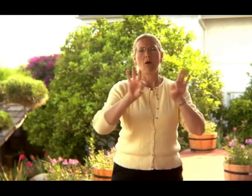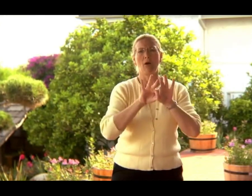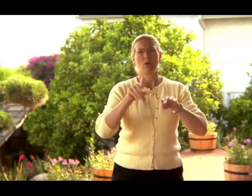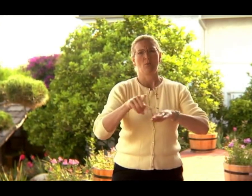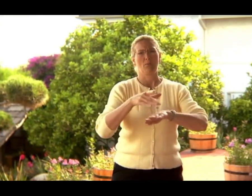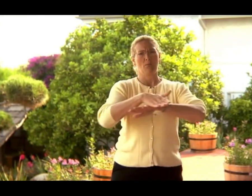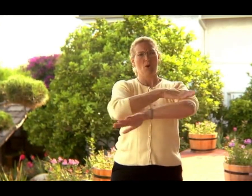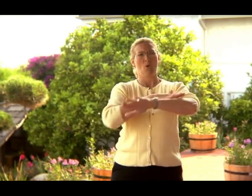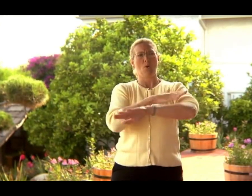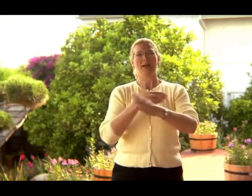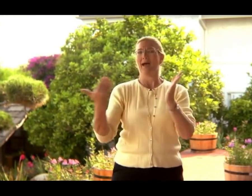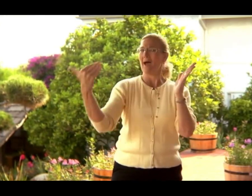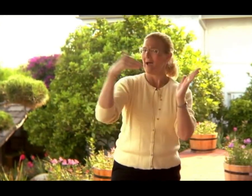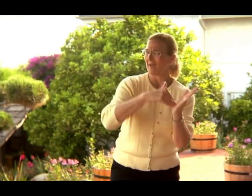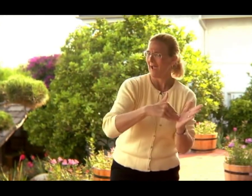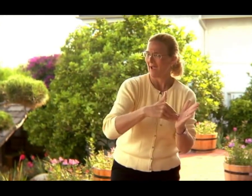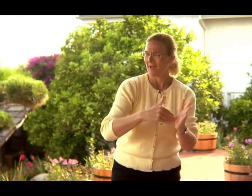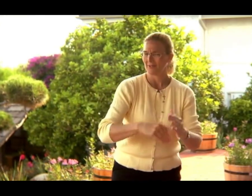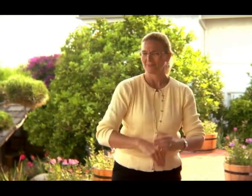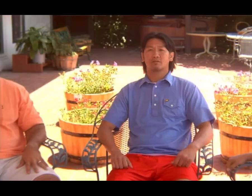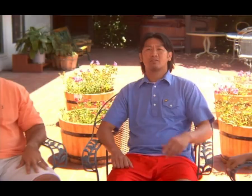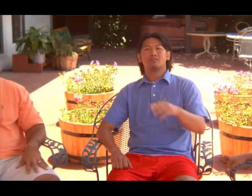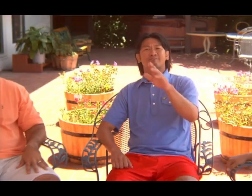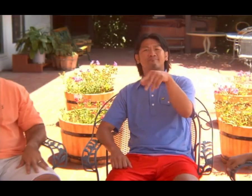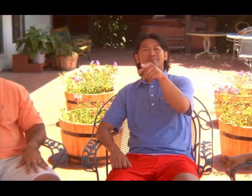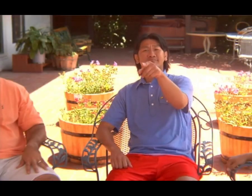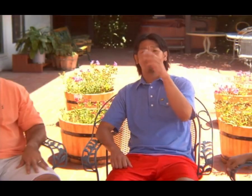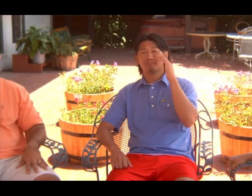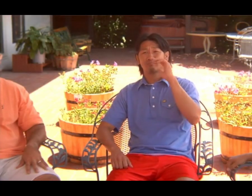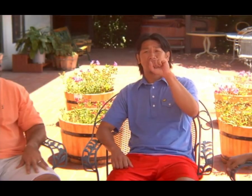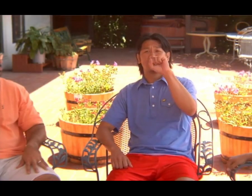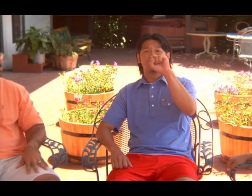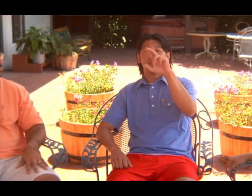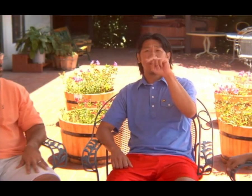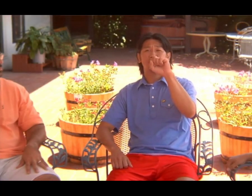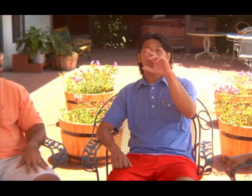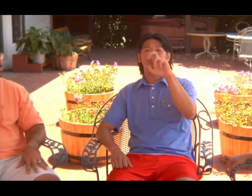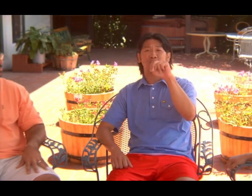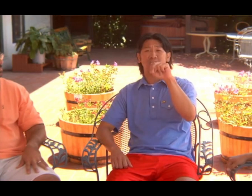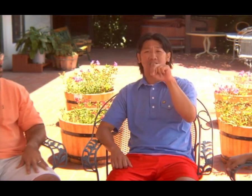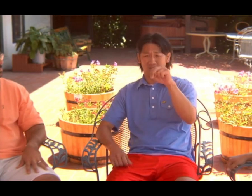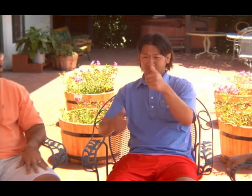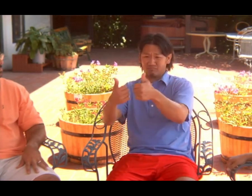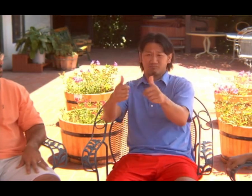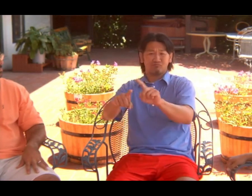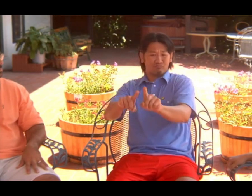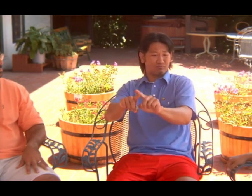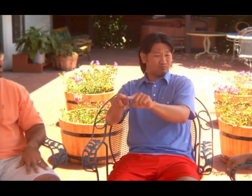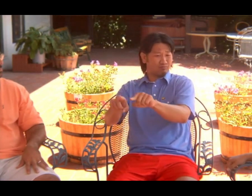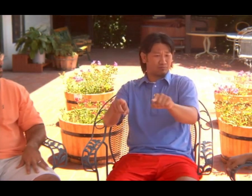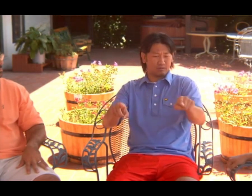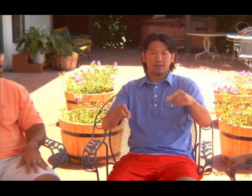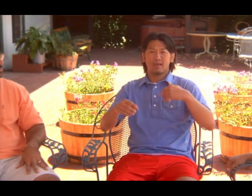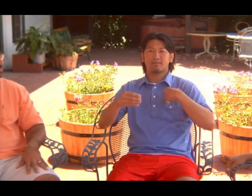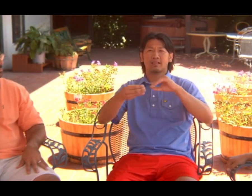off, so it is important to reapply them after swimming. The sunscreens all have different numbers on them.